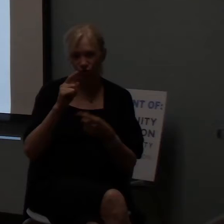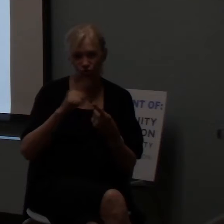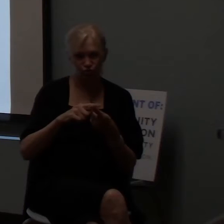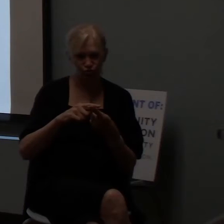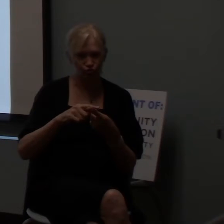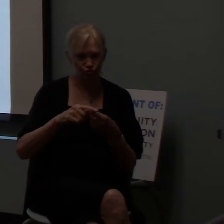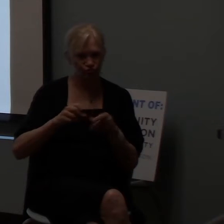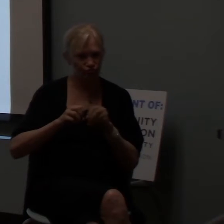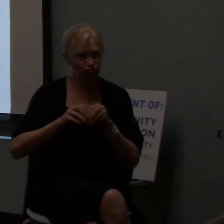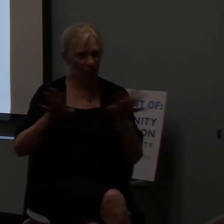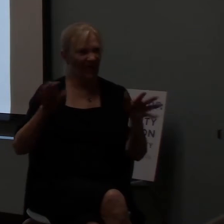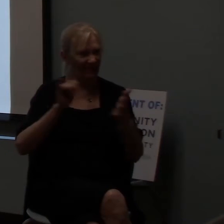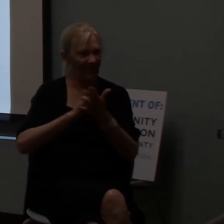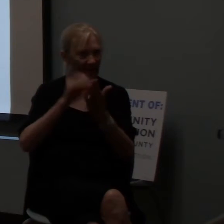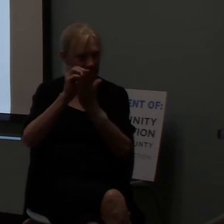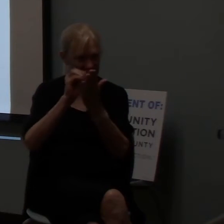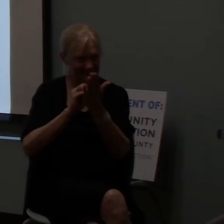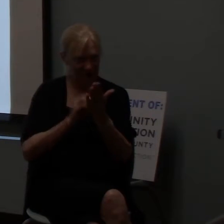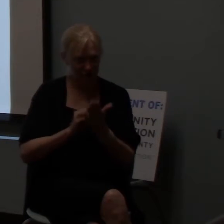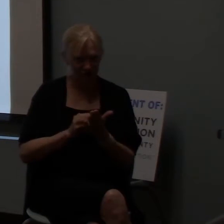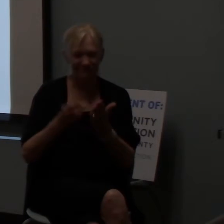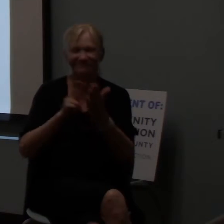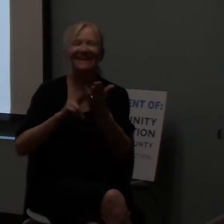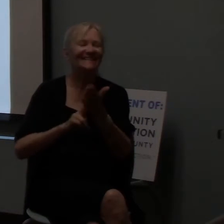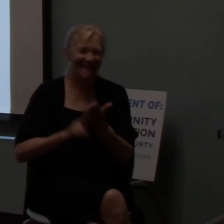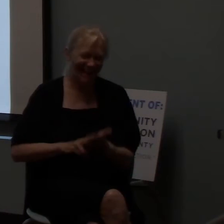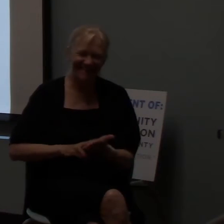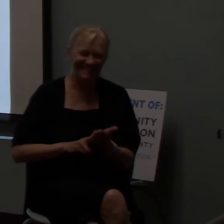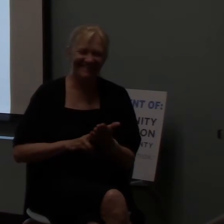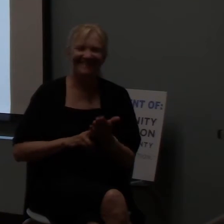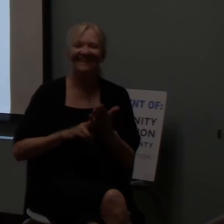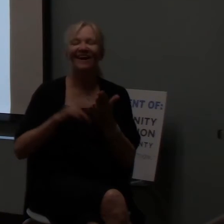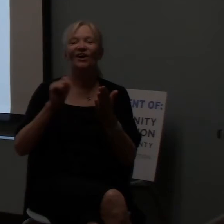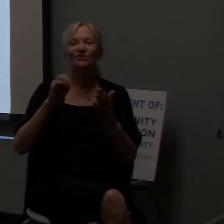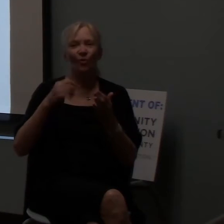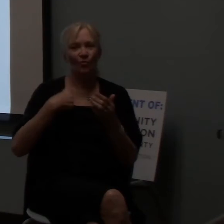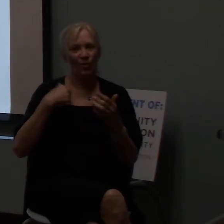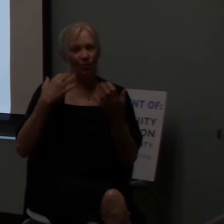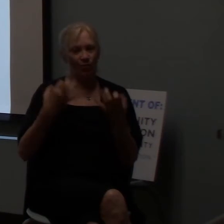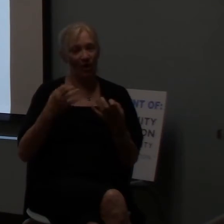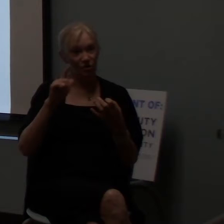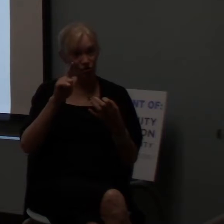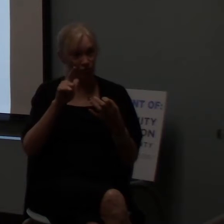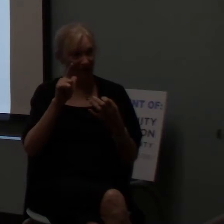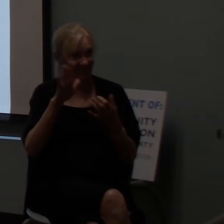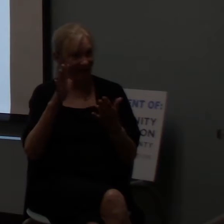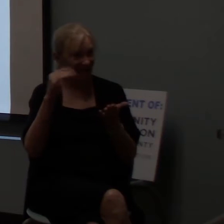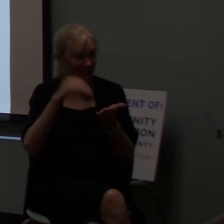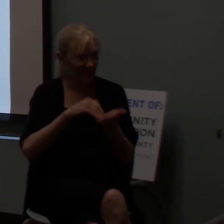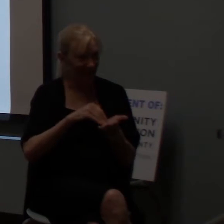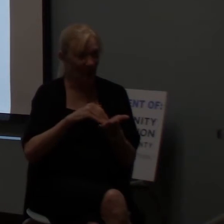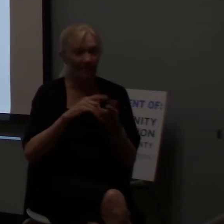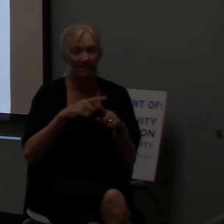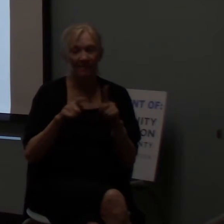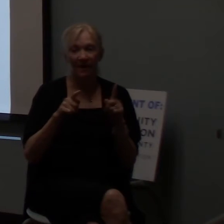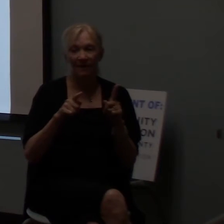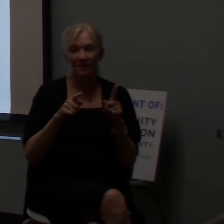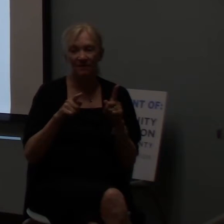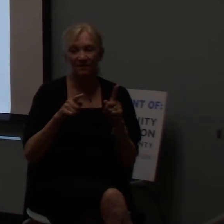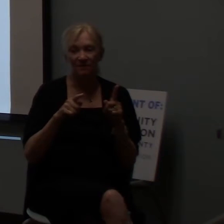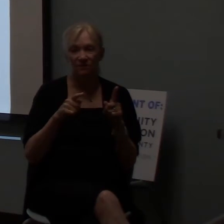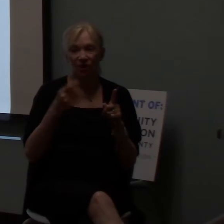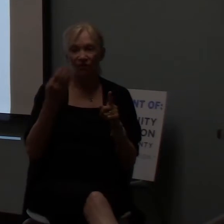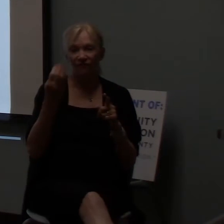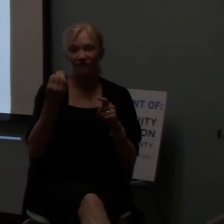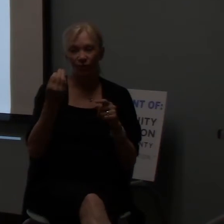petition in order to get our 14,000 signatures. We're really looking to get 25,000, but 14 is